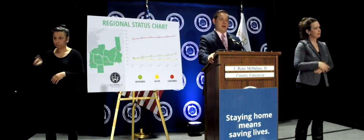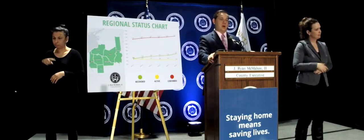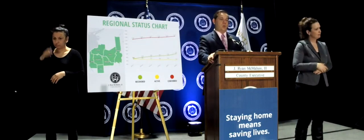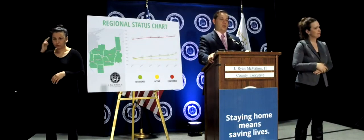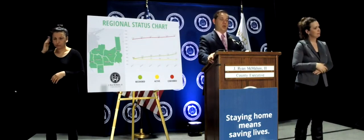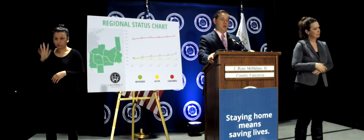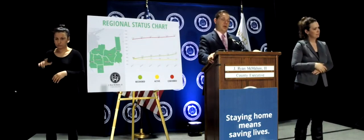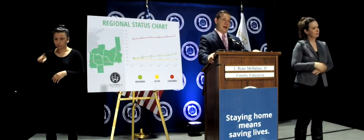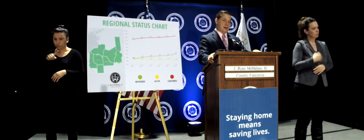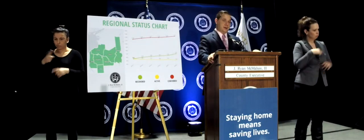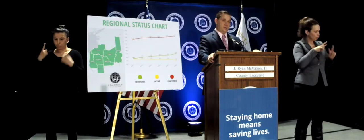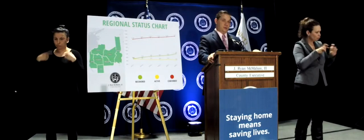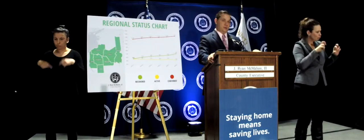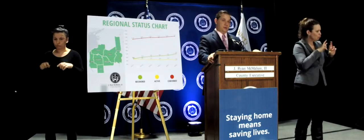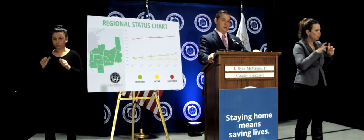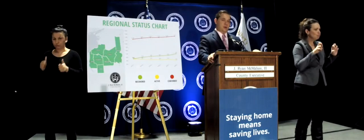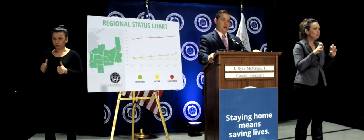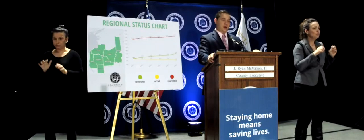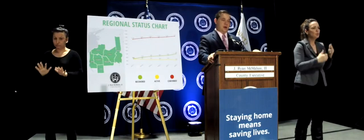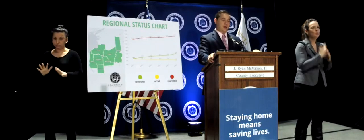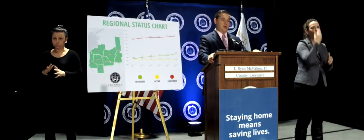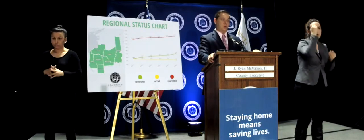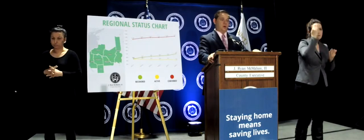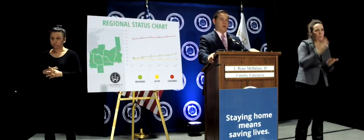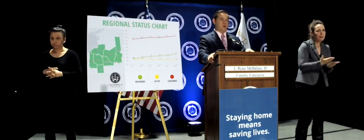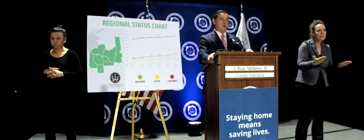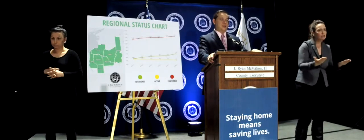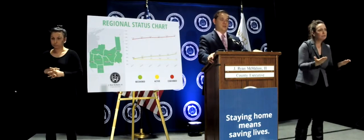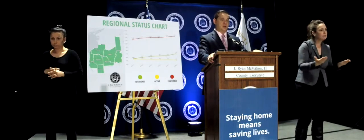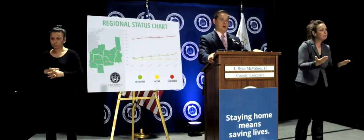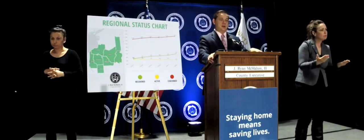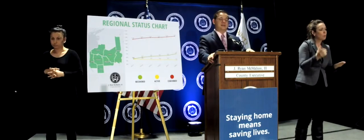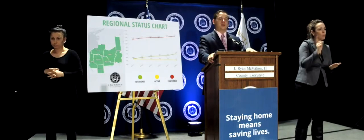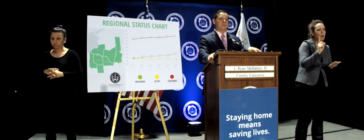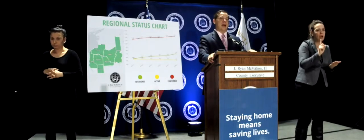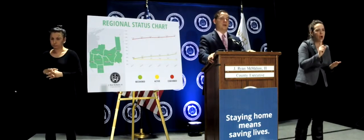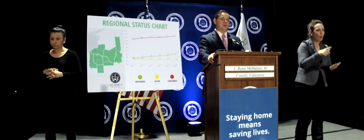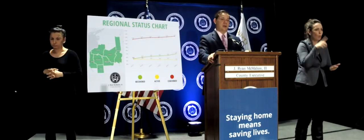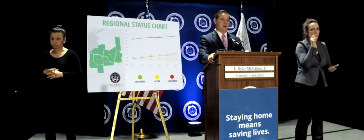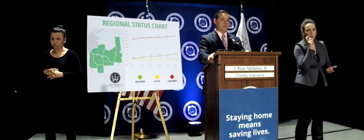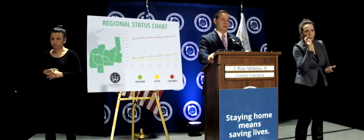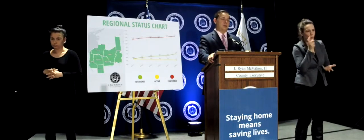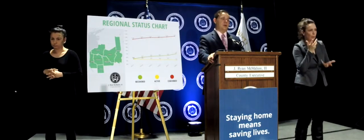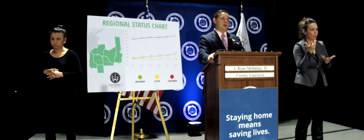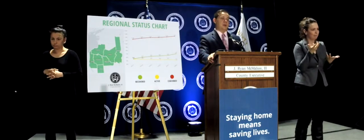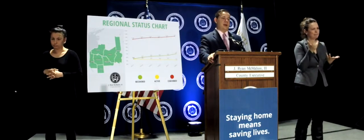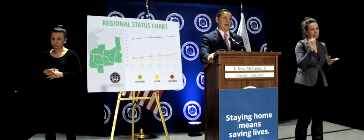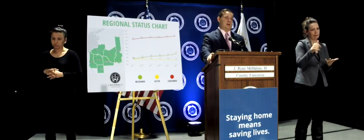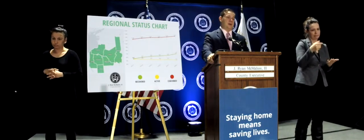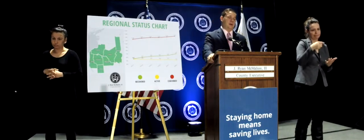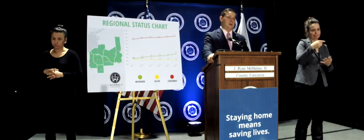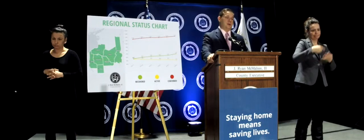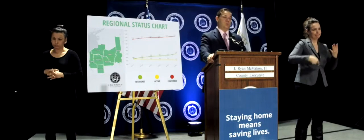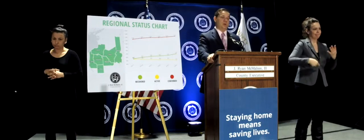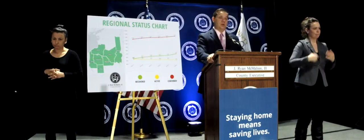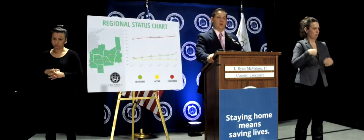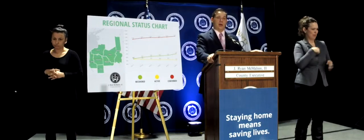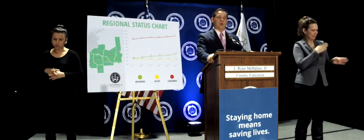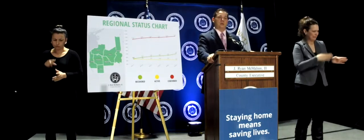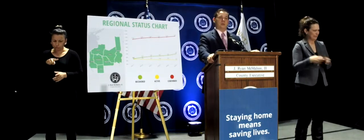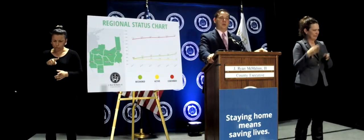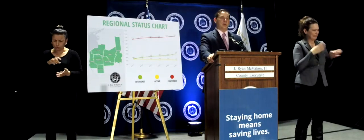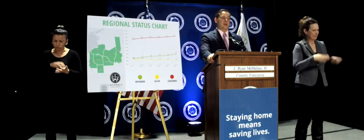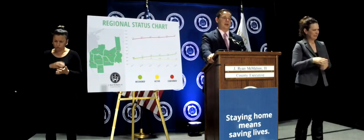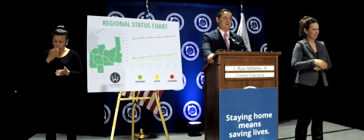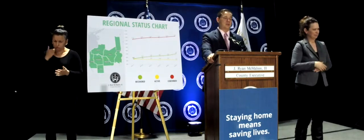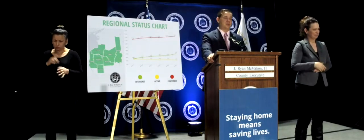look at where the new data is and where the new cases are. Is there a pattern there? And then we go